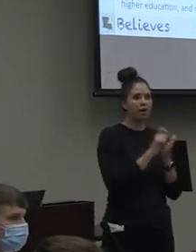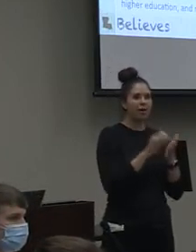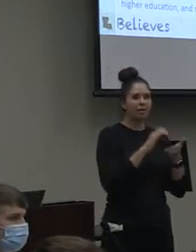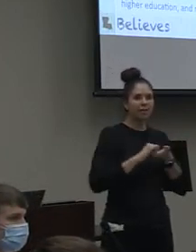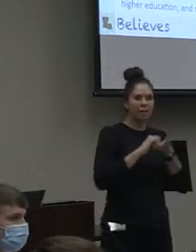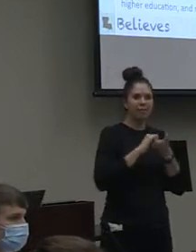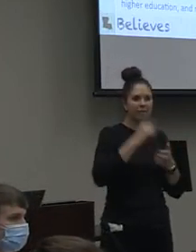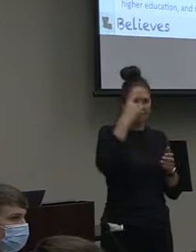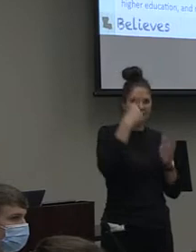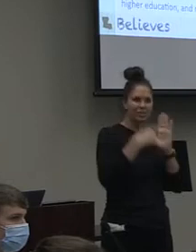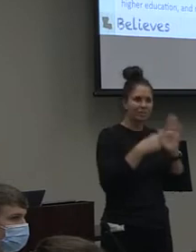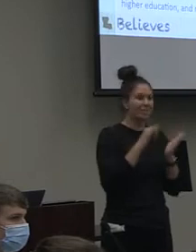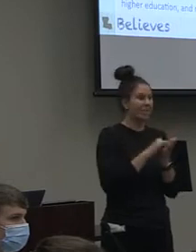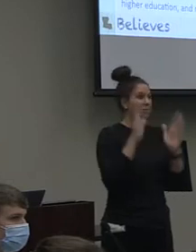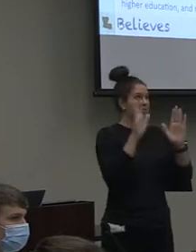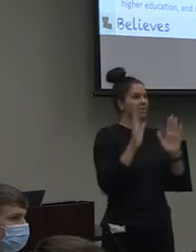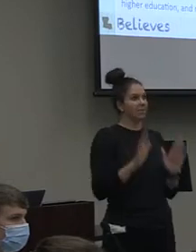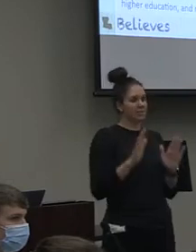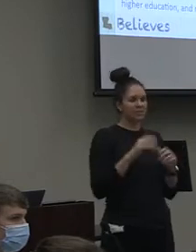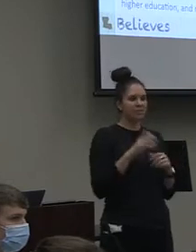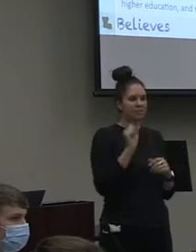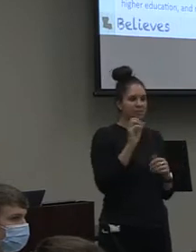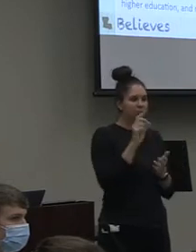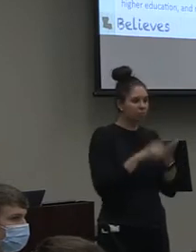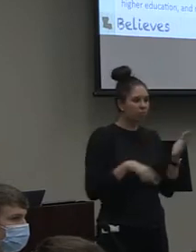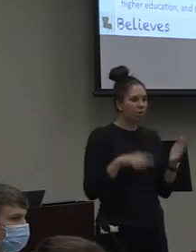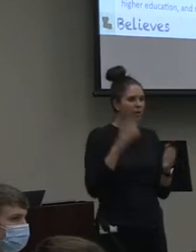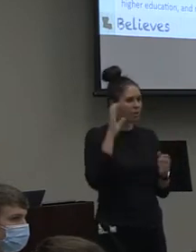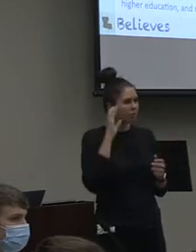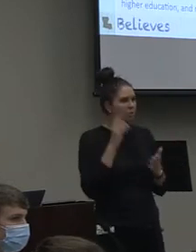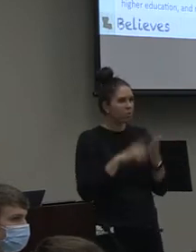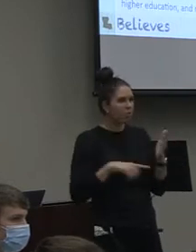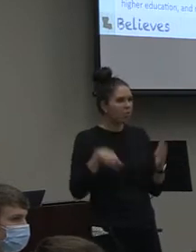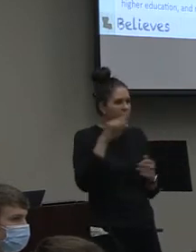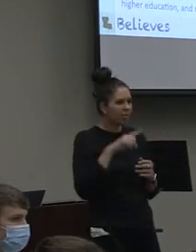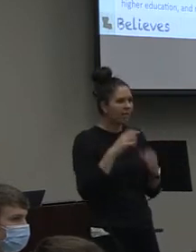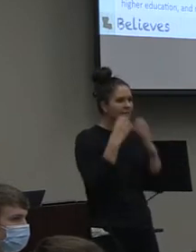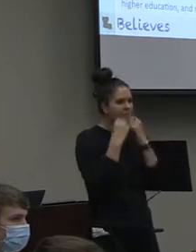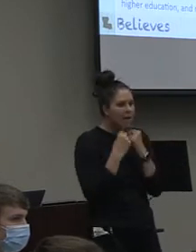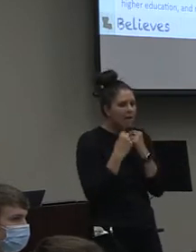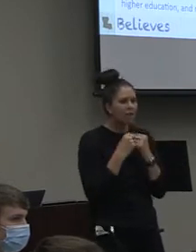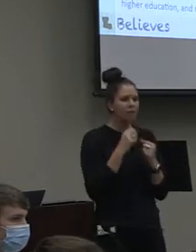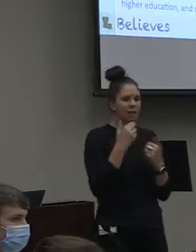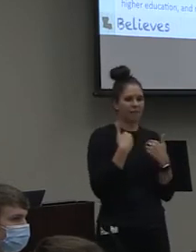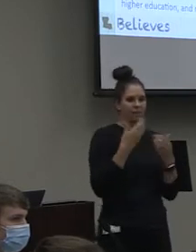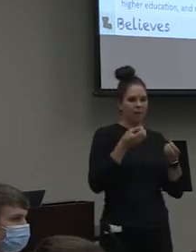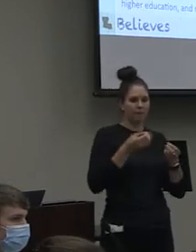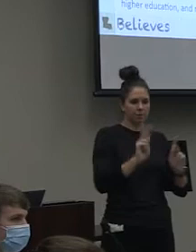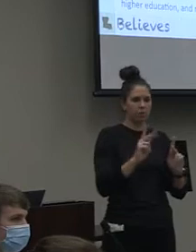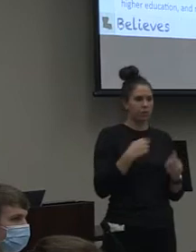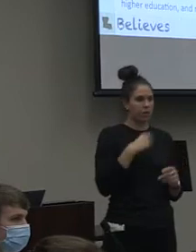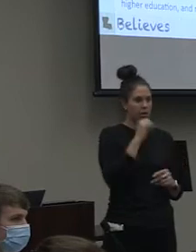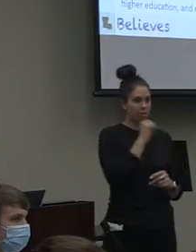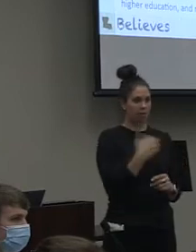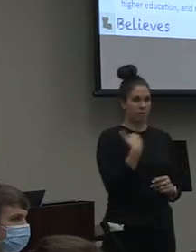fantastic. Hearing that, you know, the things that they value and what's important, having an opportunity, you know, which I love